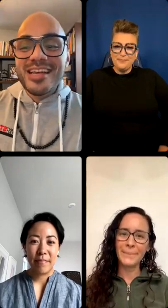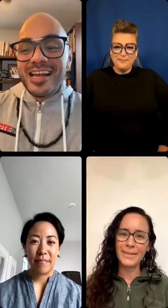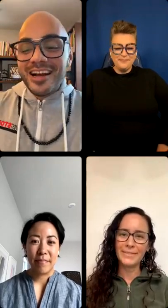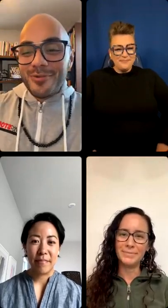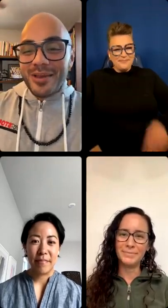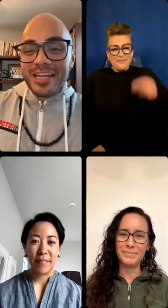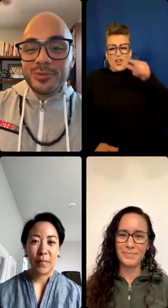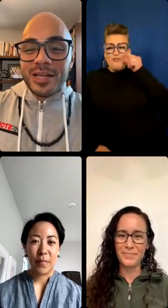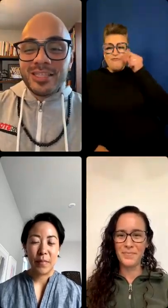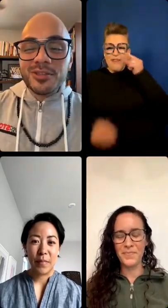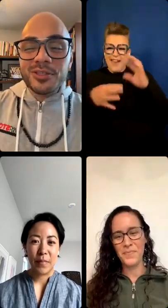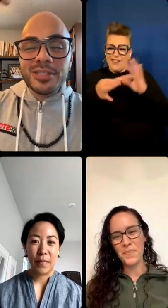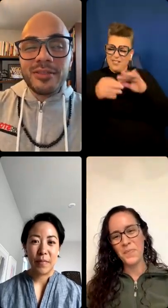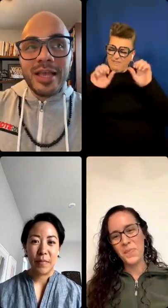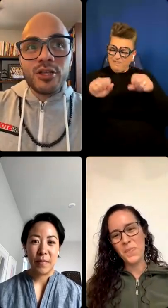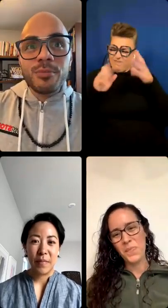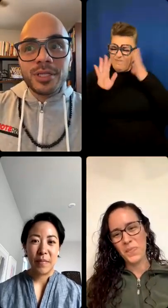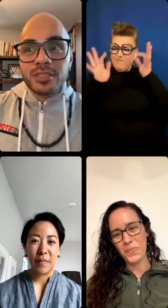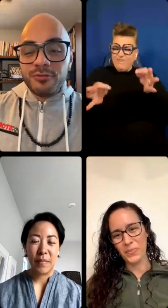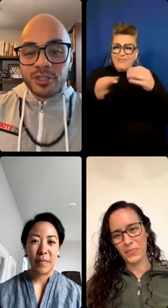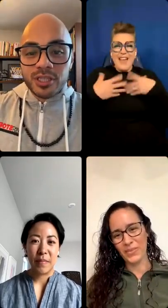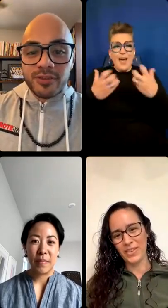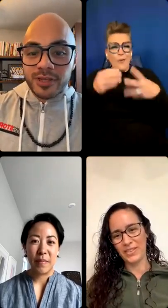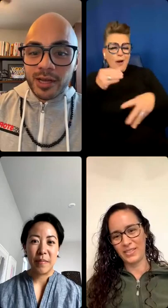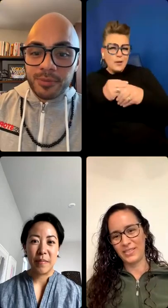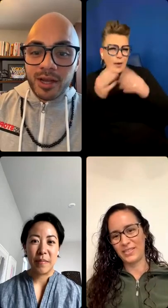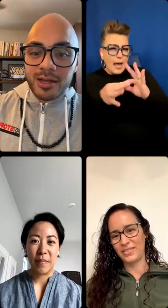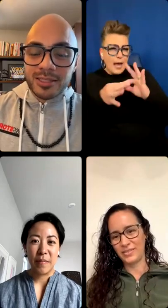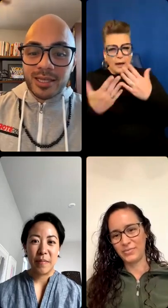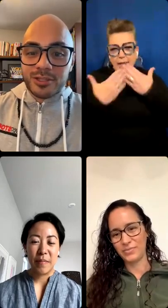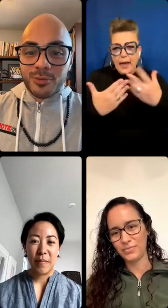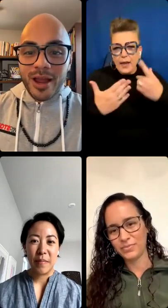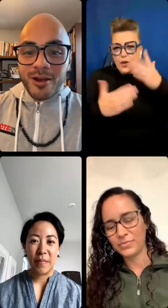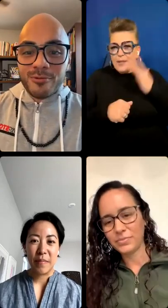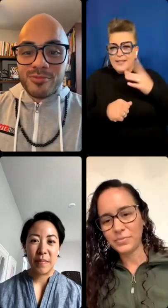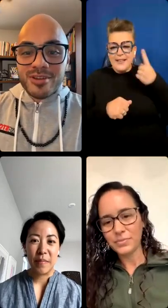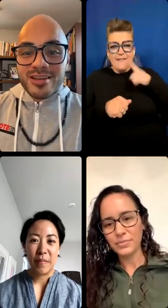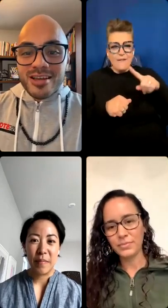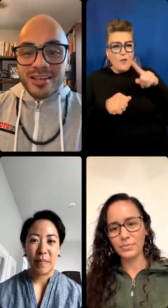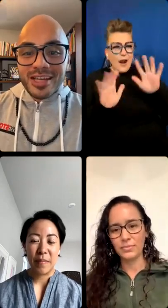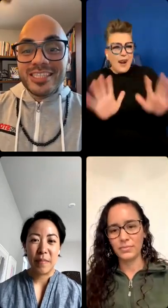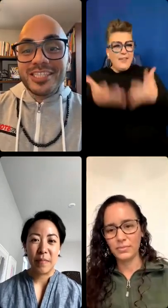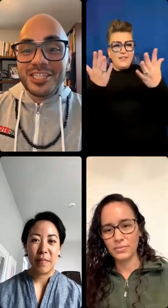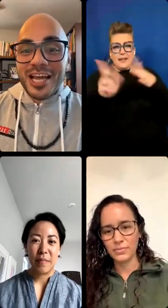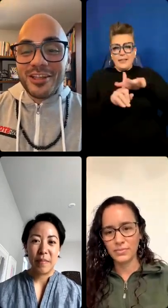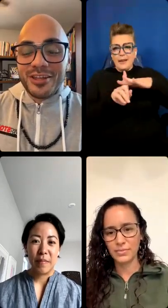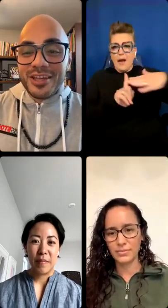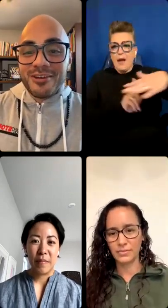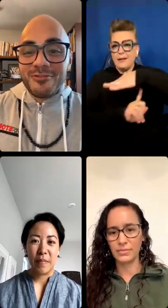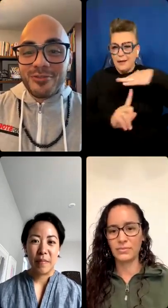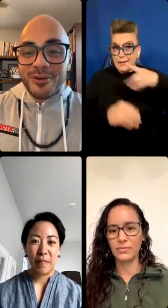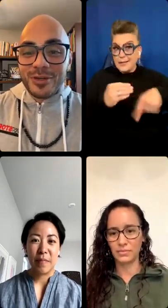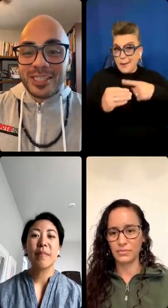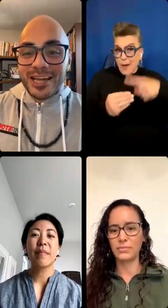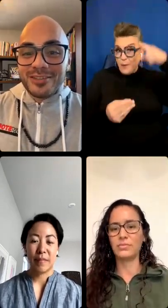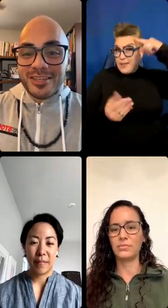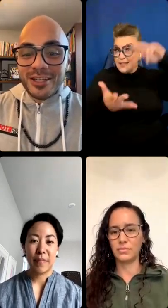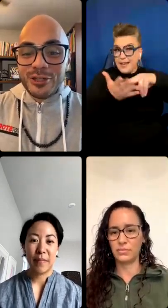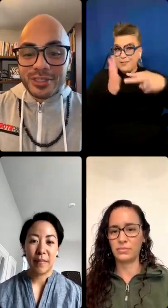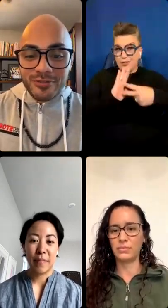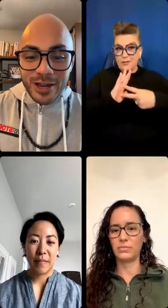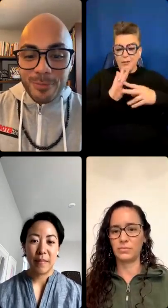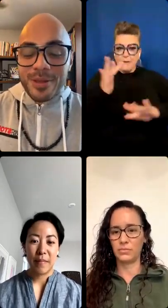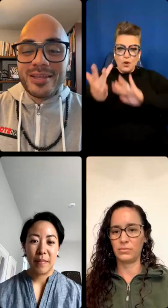Absolutely. And I just want to also say thank you, Melissa, for lifting the context around the intentionality of reaching out